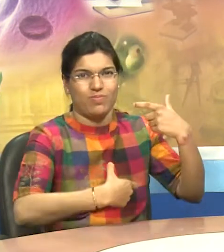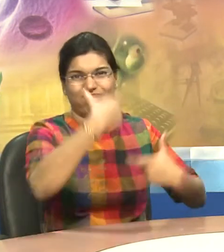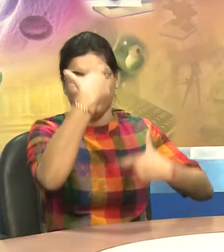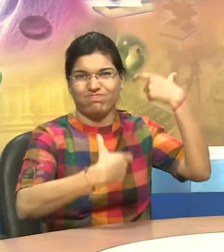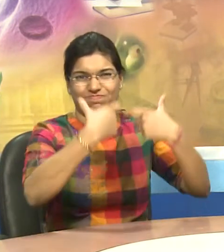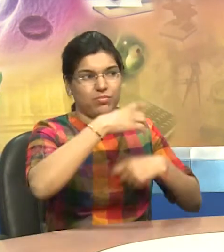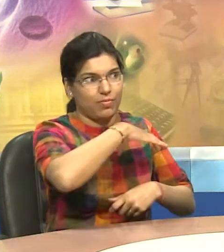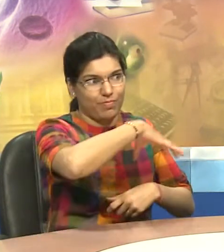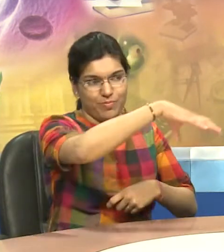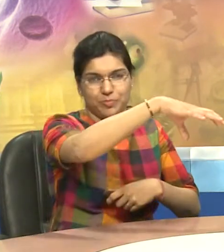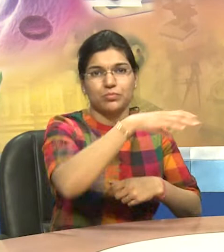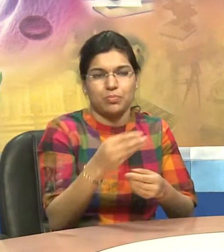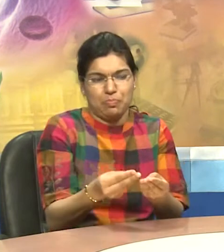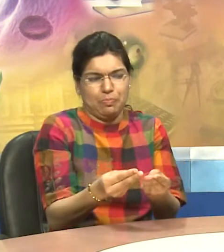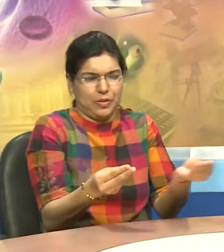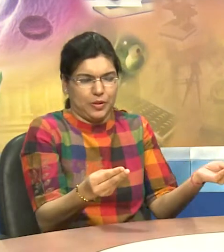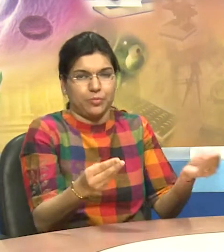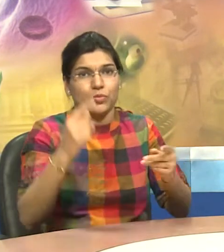He live near busy traffic road.